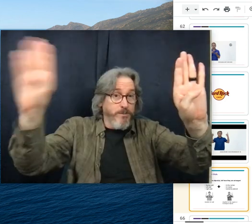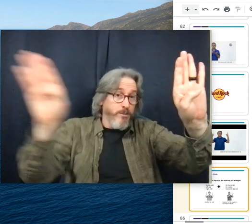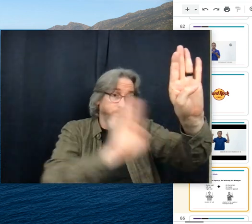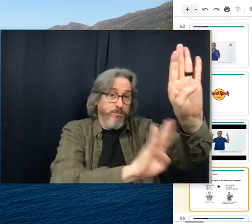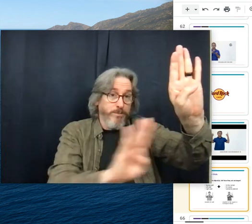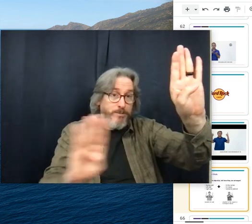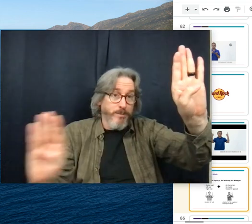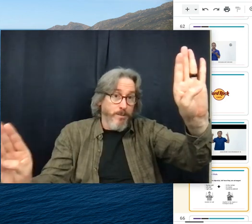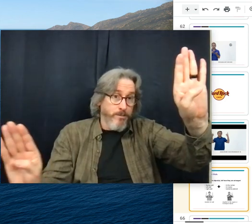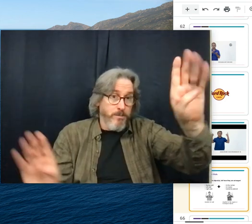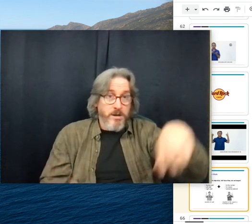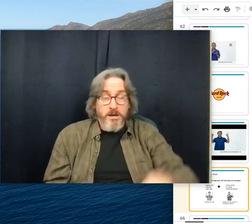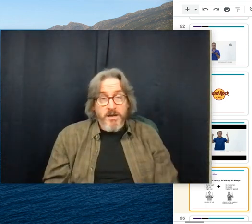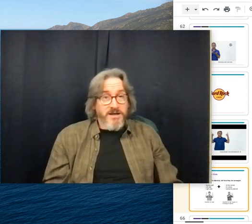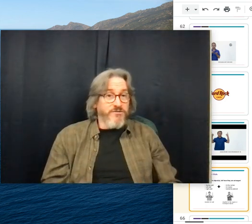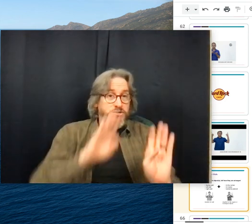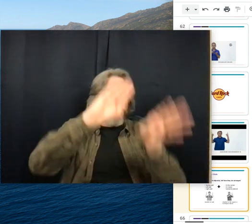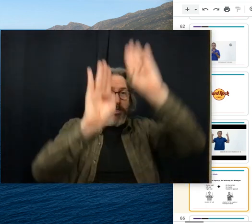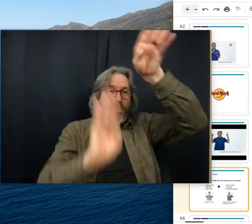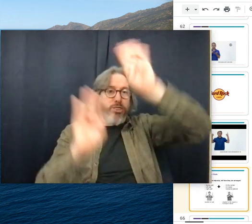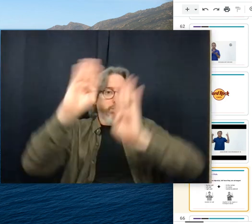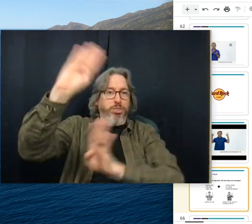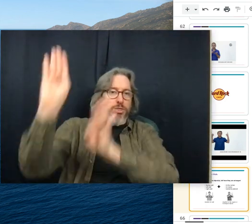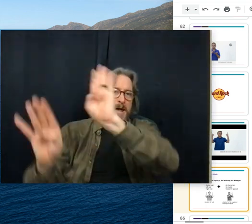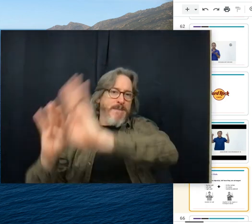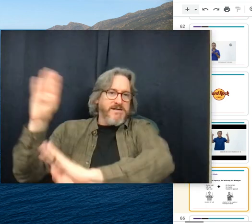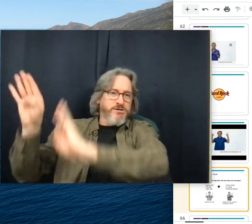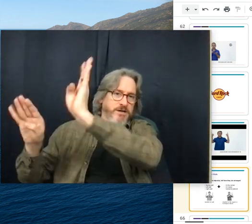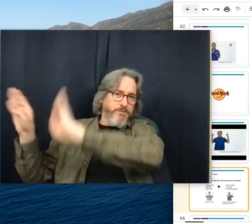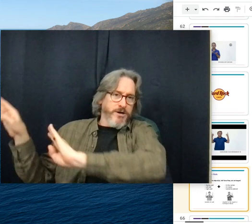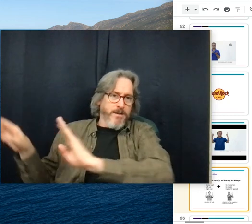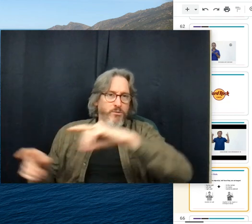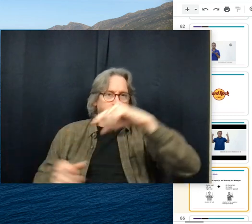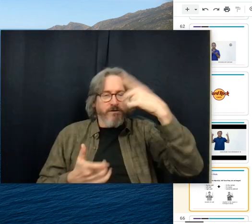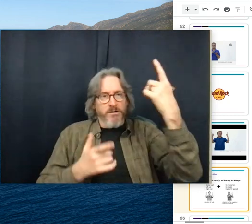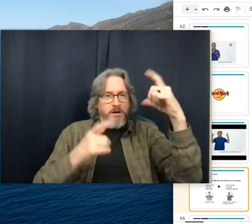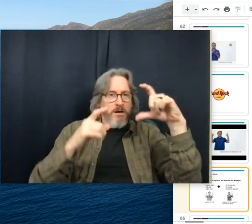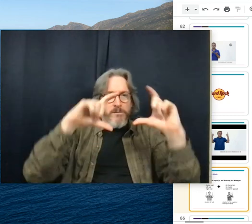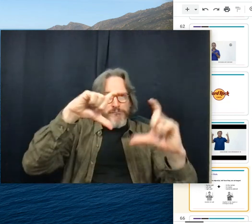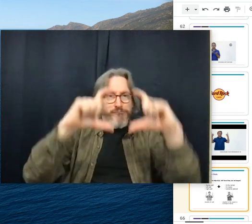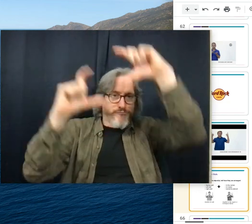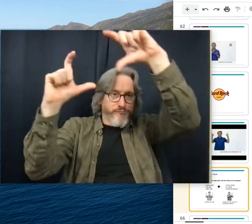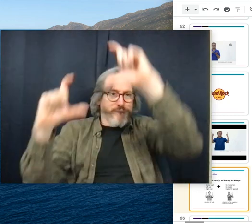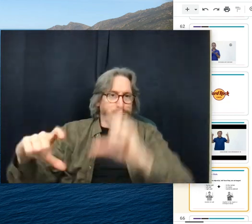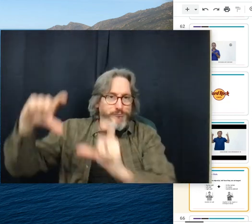point. If they're just haphazardly put up or they're,